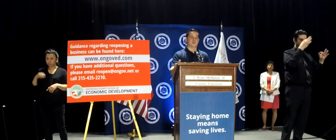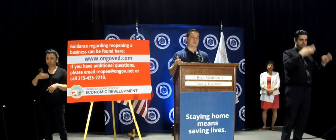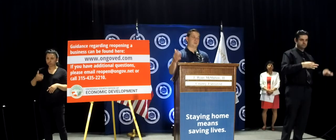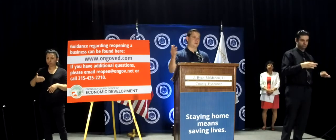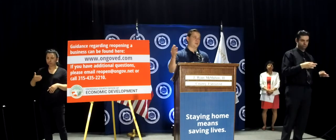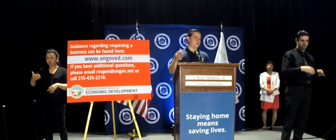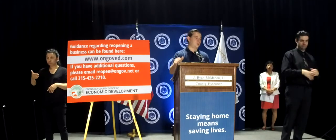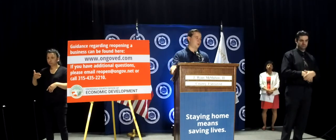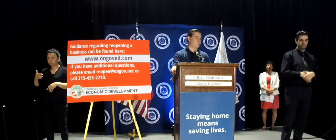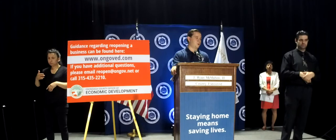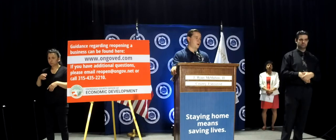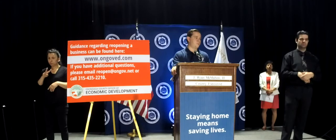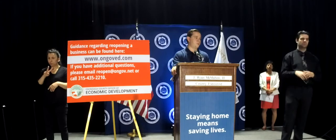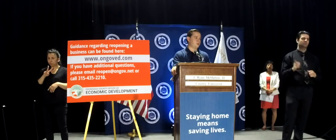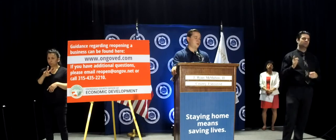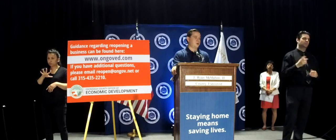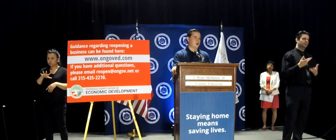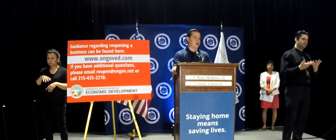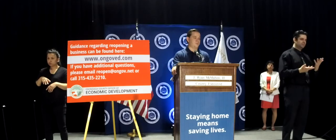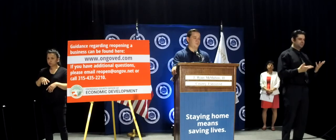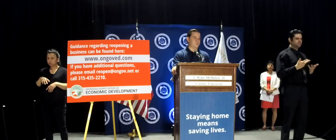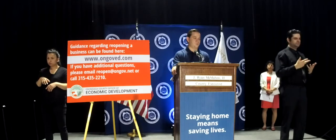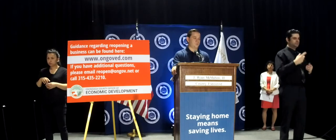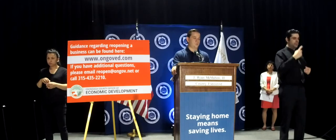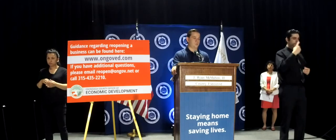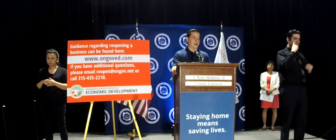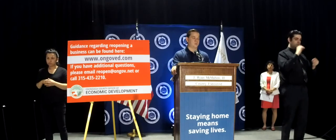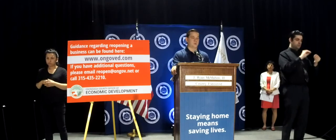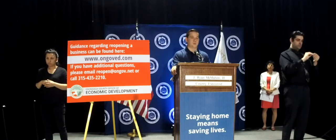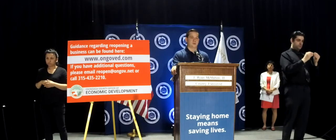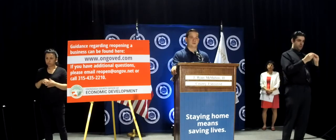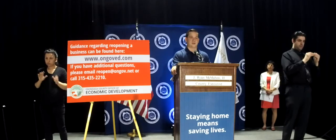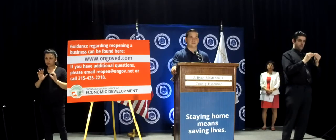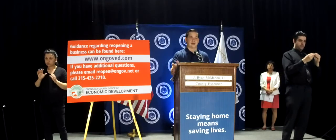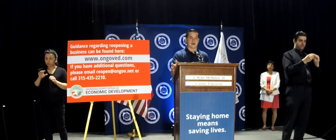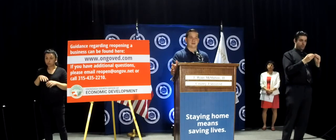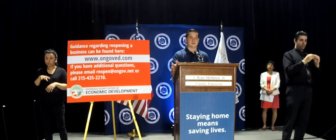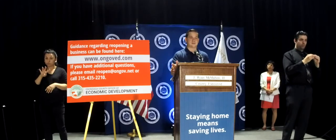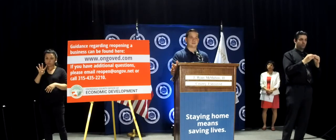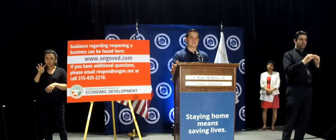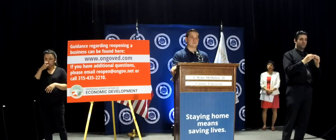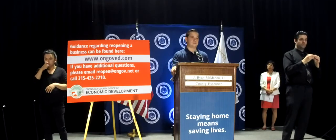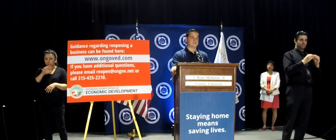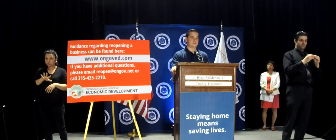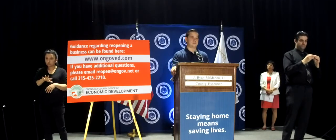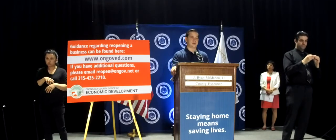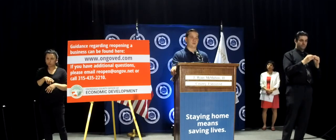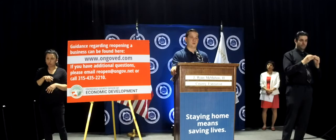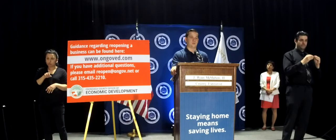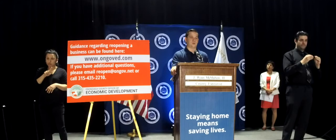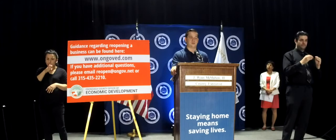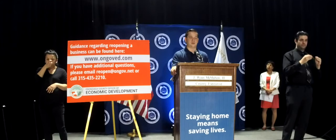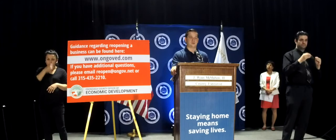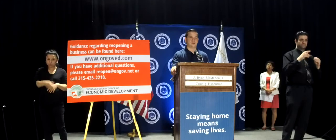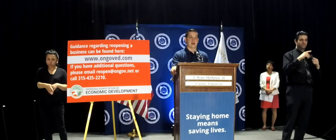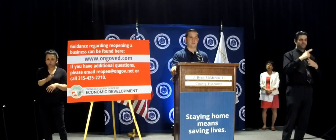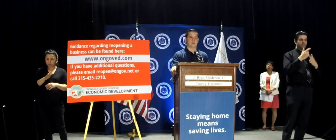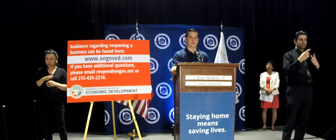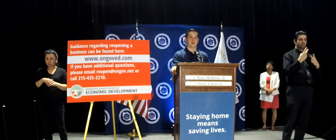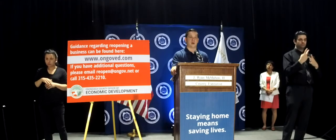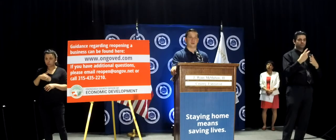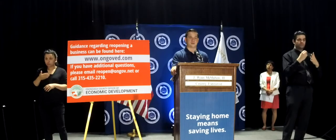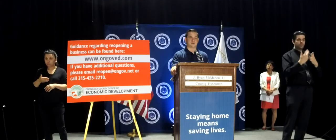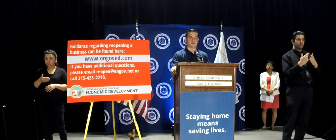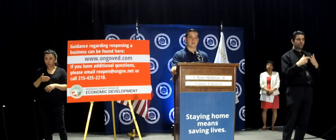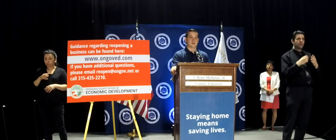3, 50, phase 4, you open it all up. That would be the same guidance that we think should